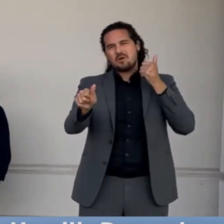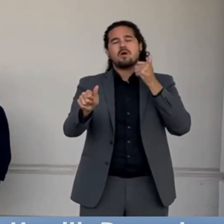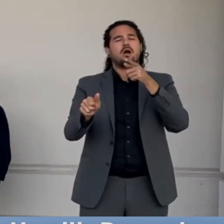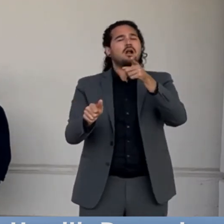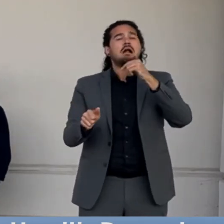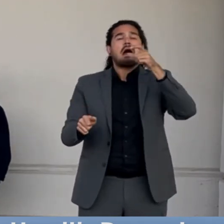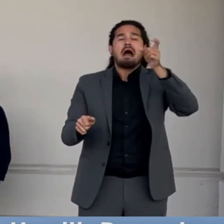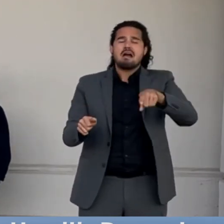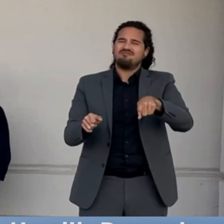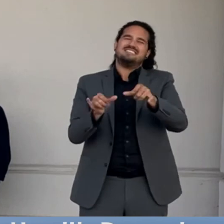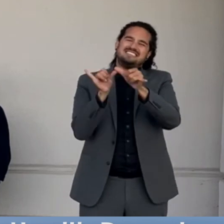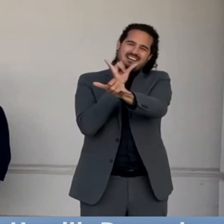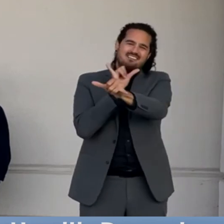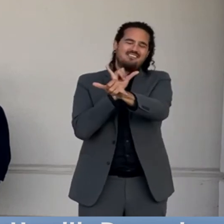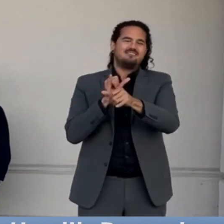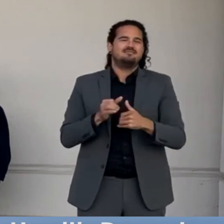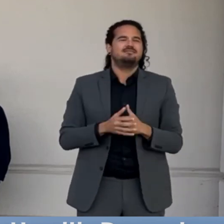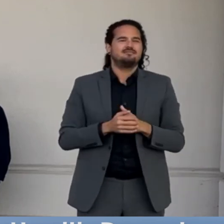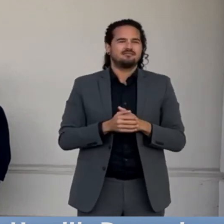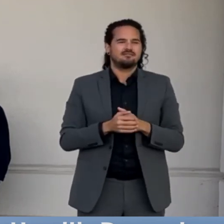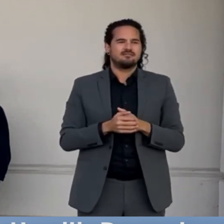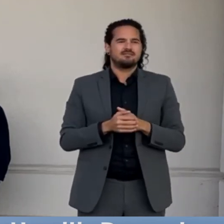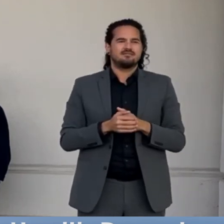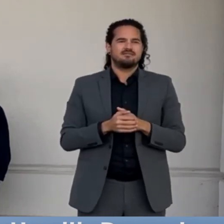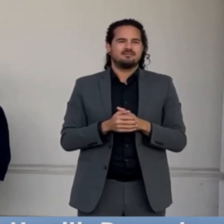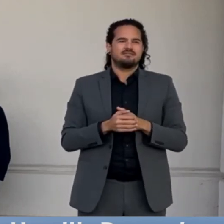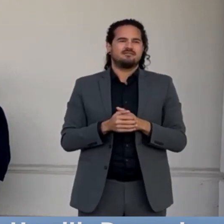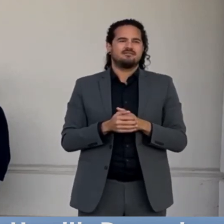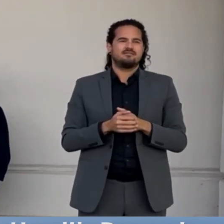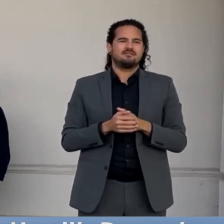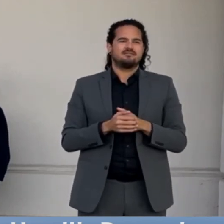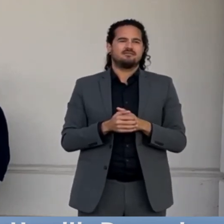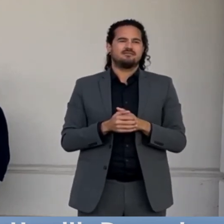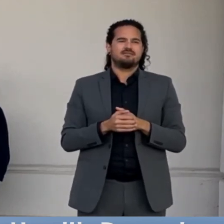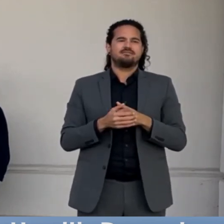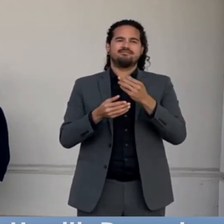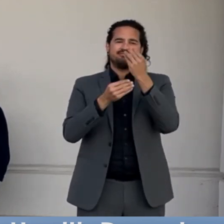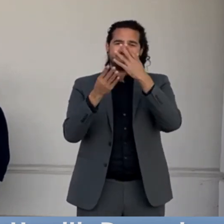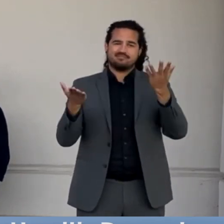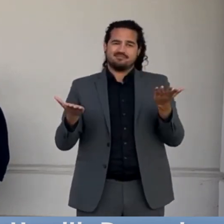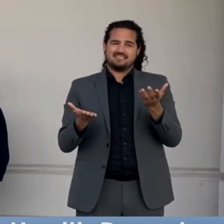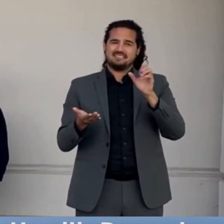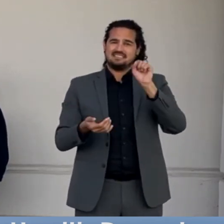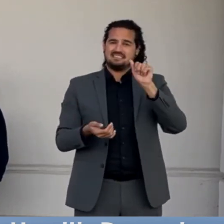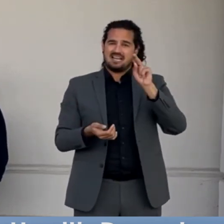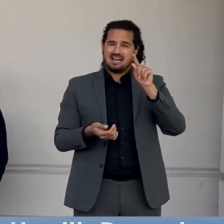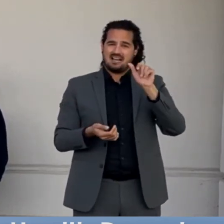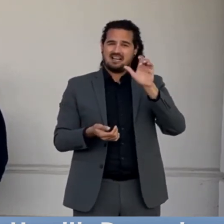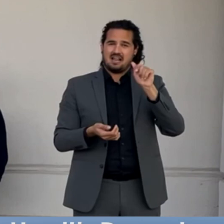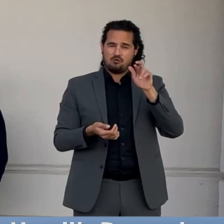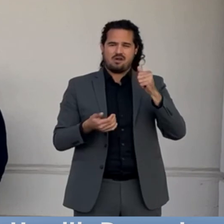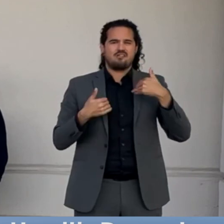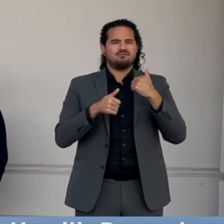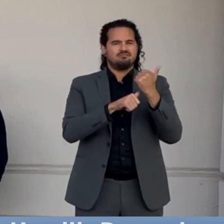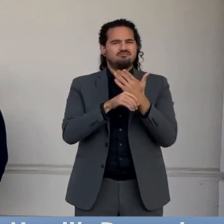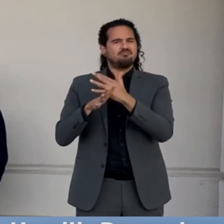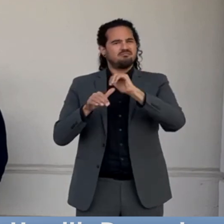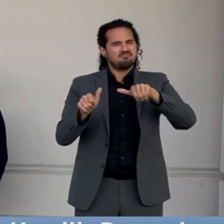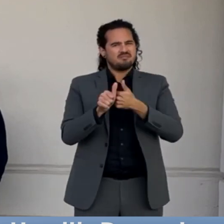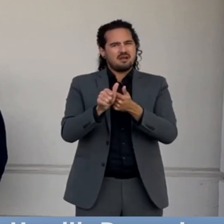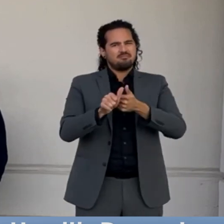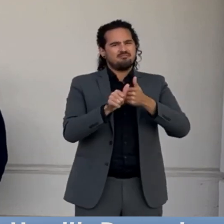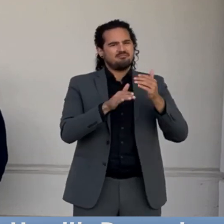to be able to respond to that, yes, the county has multiple layers of contingency plan, everything from supporting people during isolation